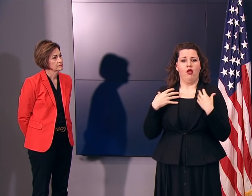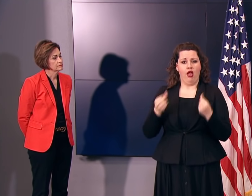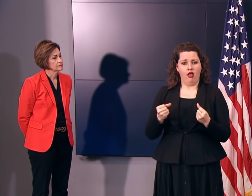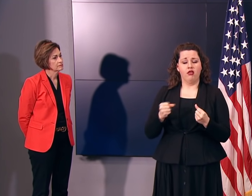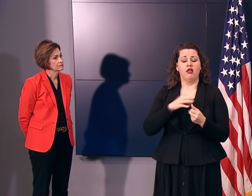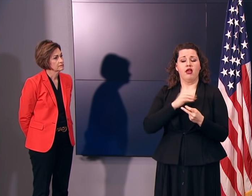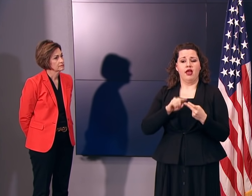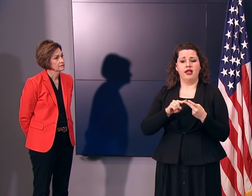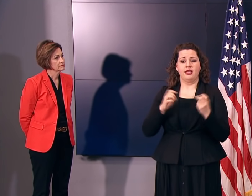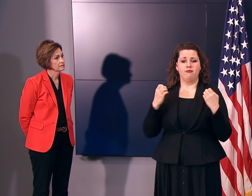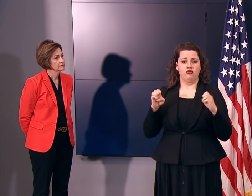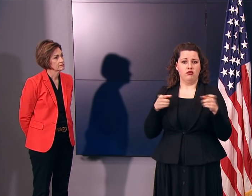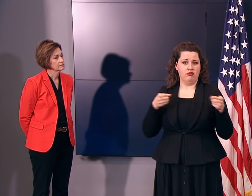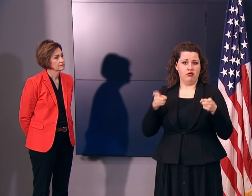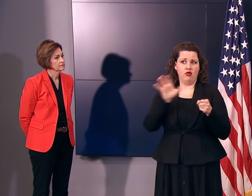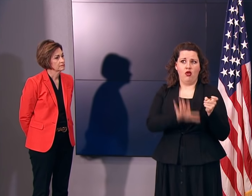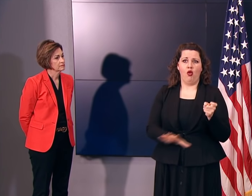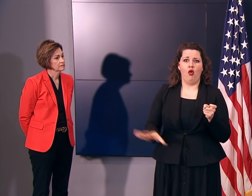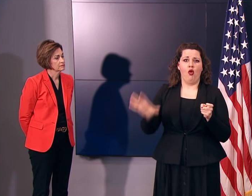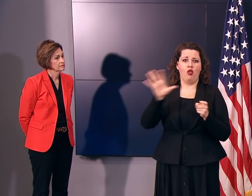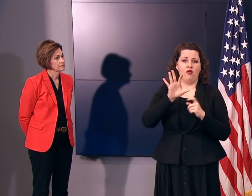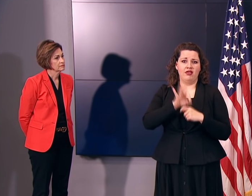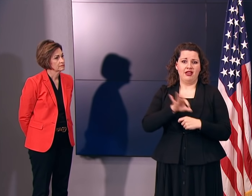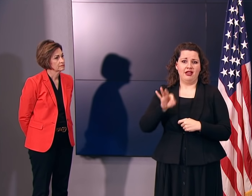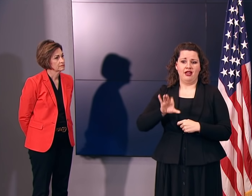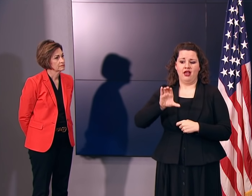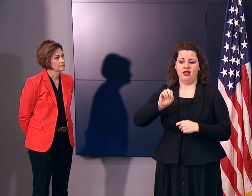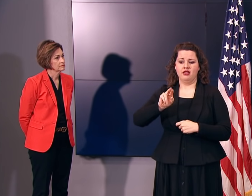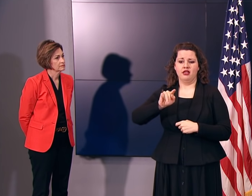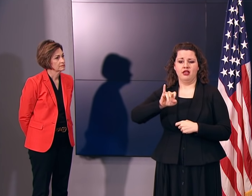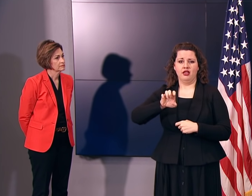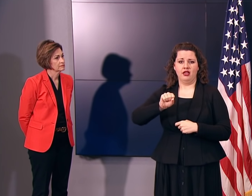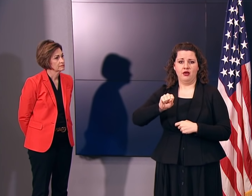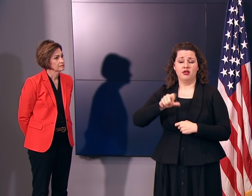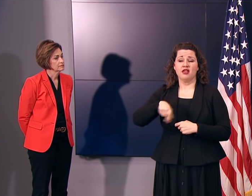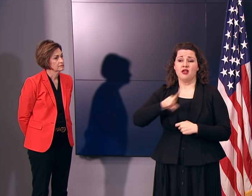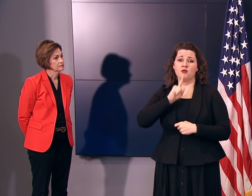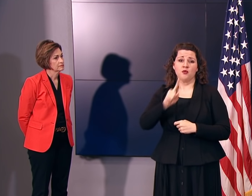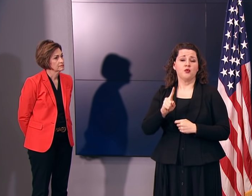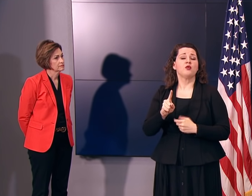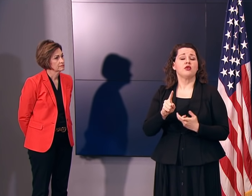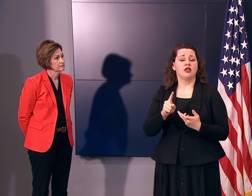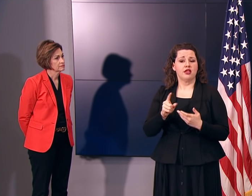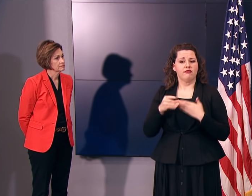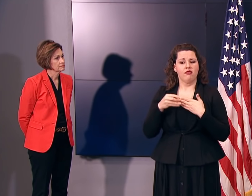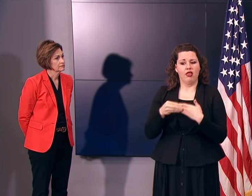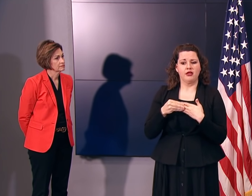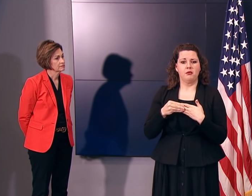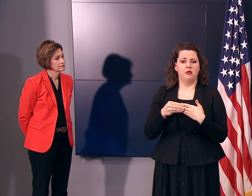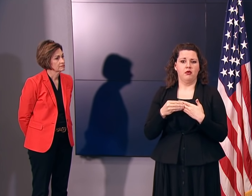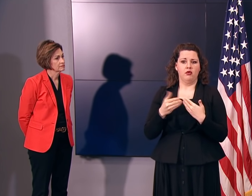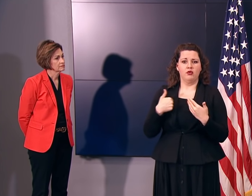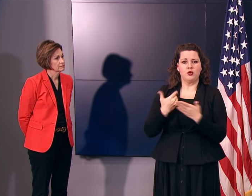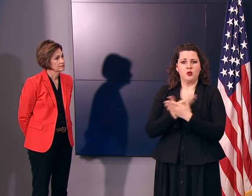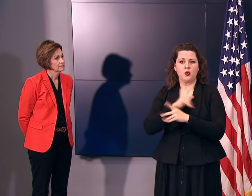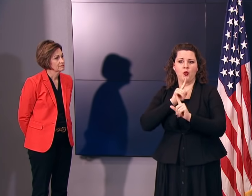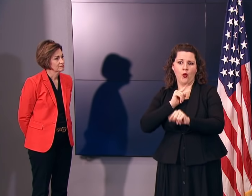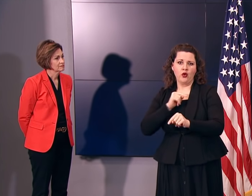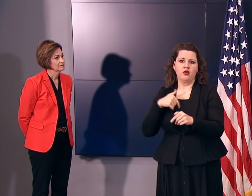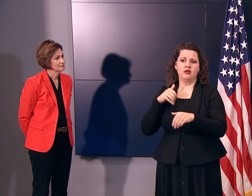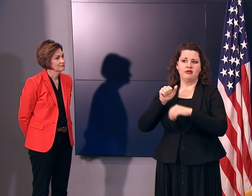emergency management across all 99 counties for their flexibility as new directives and guidance continue to be